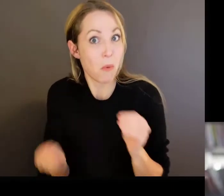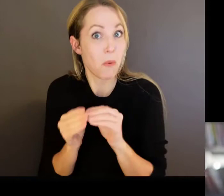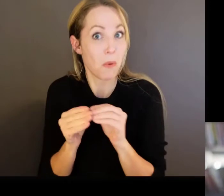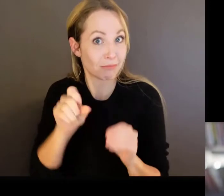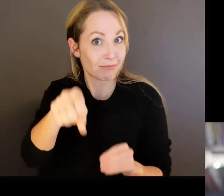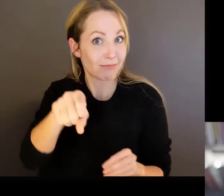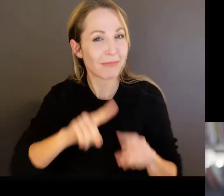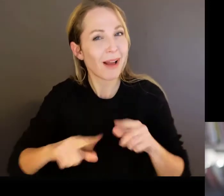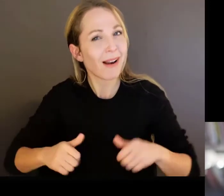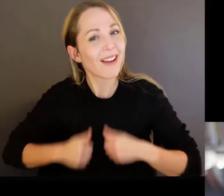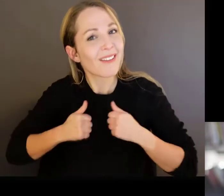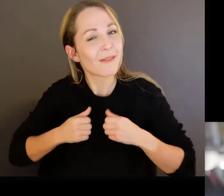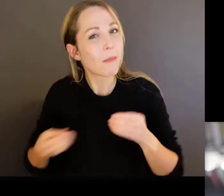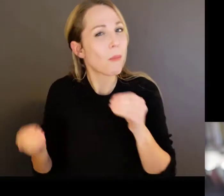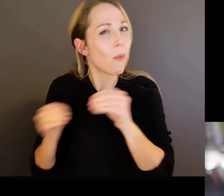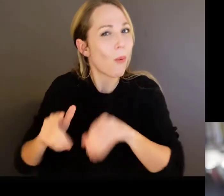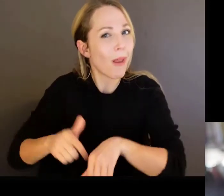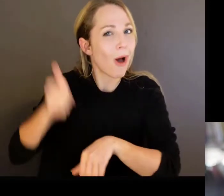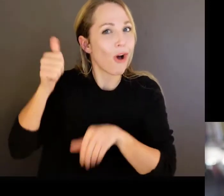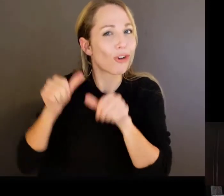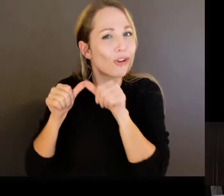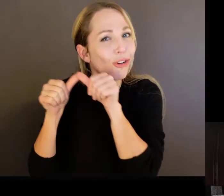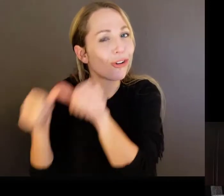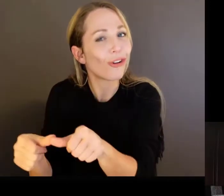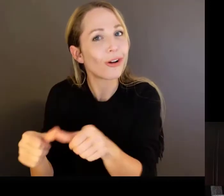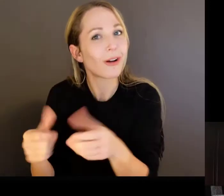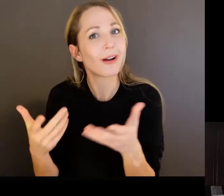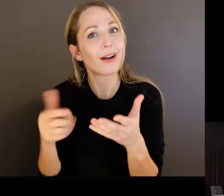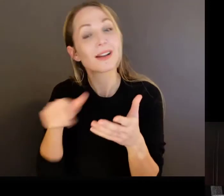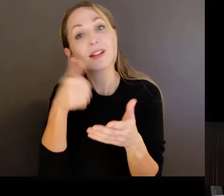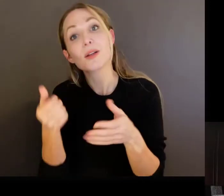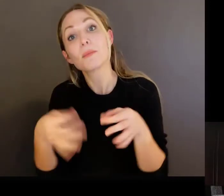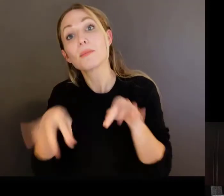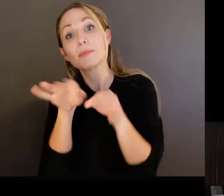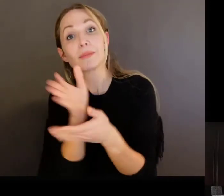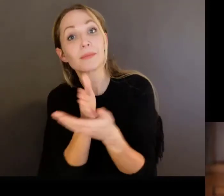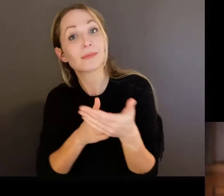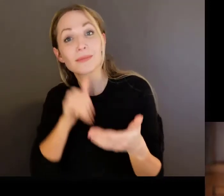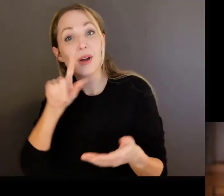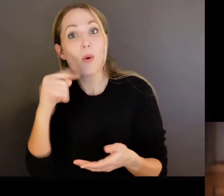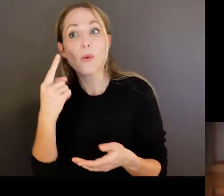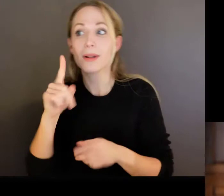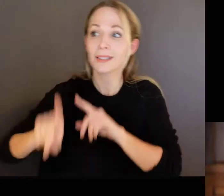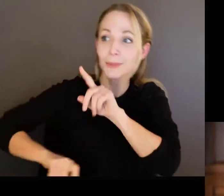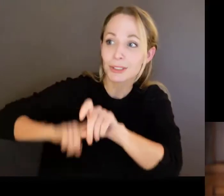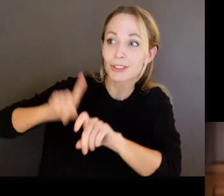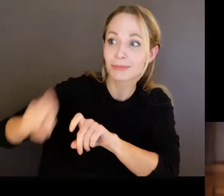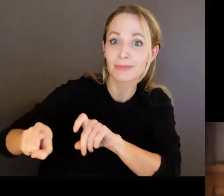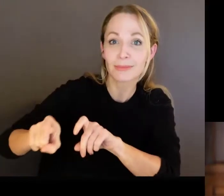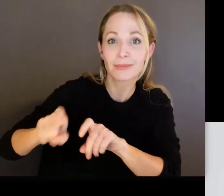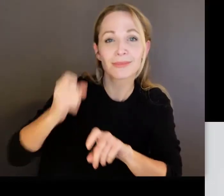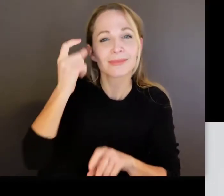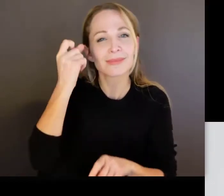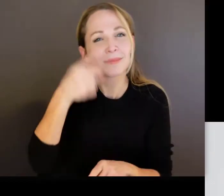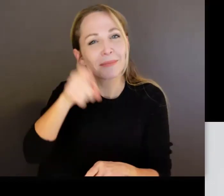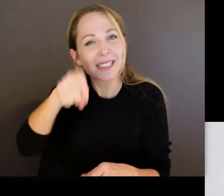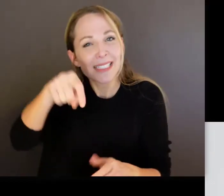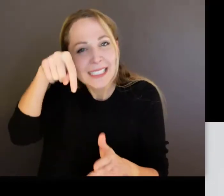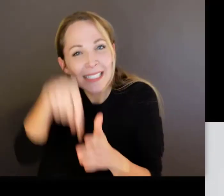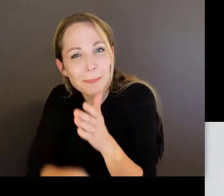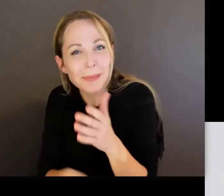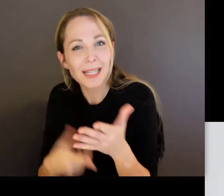they also live longer. Another important element is not just asking questions,